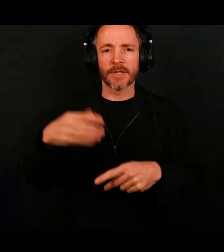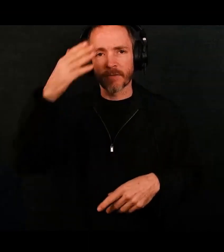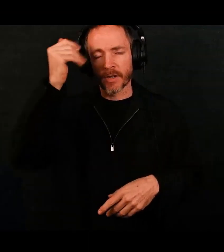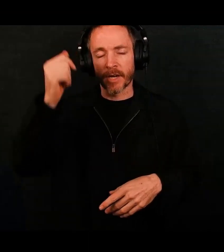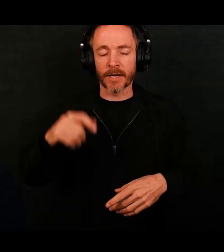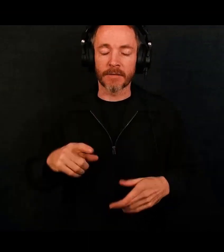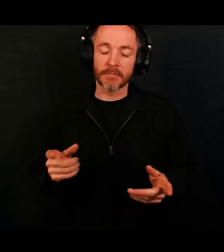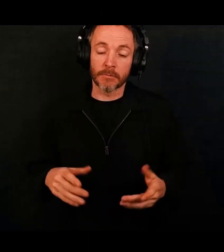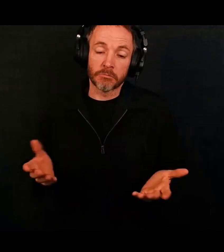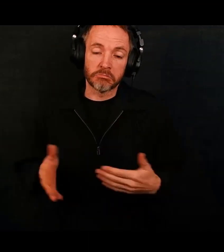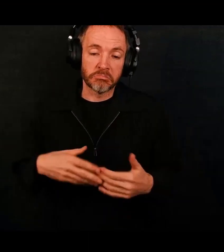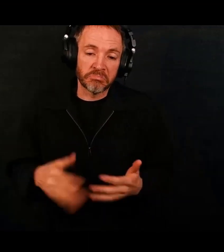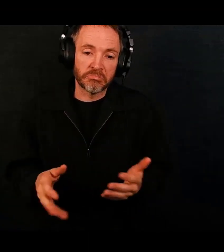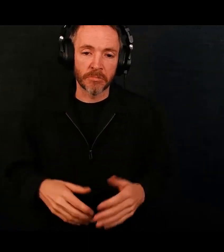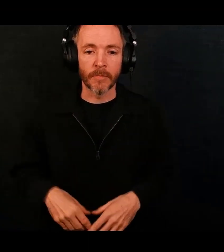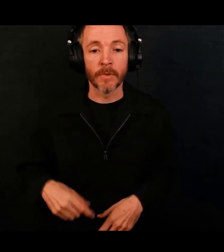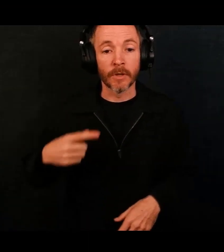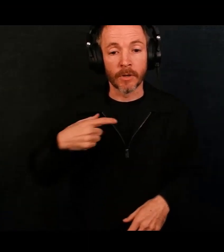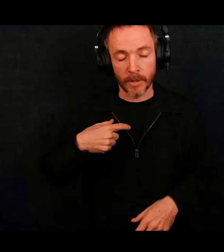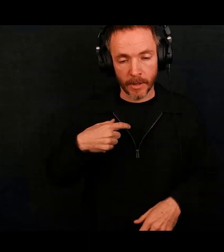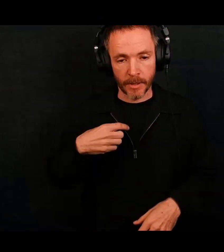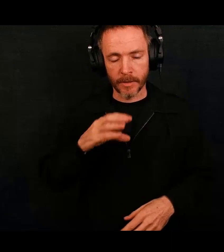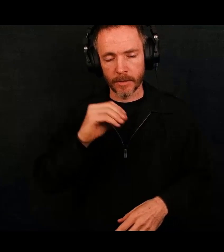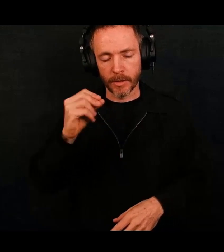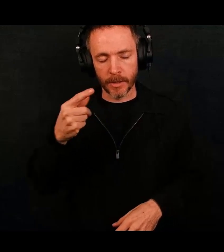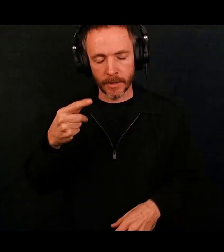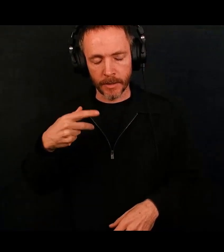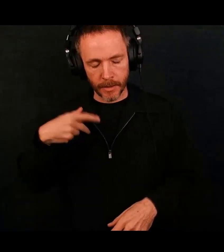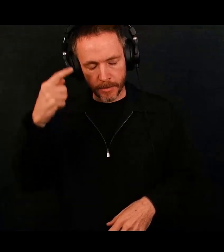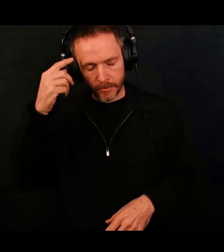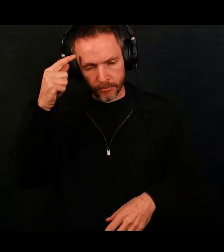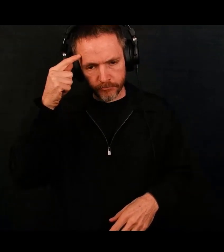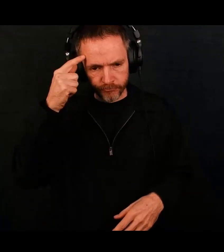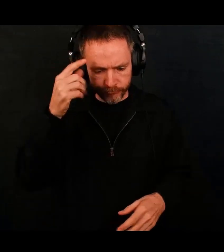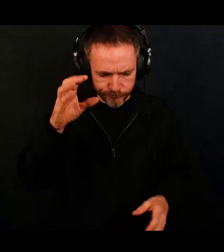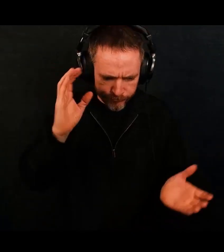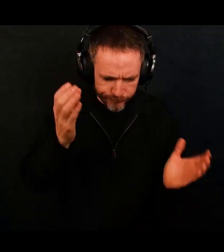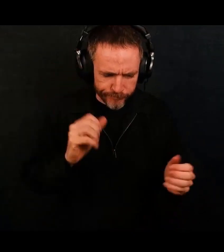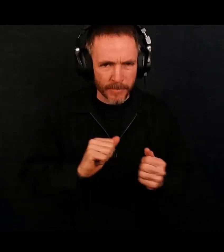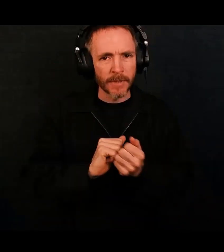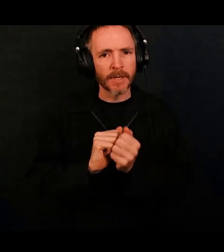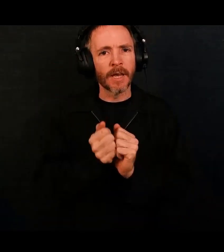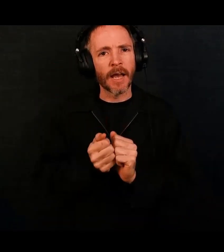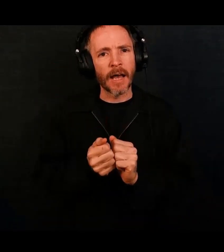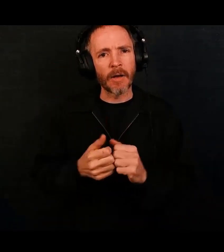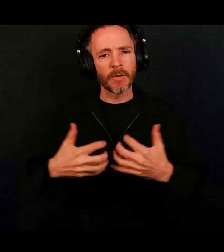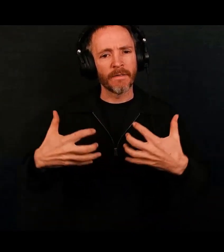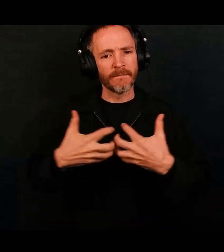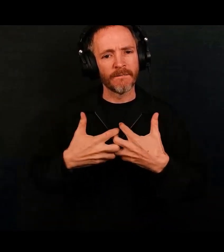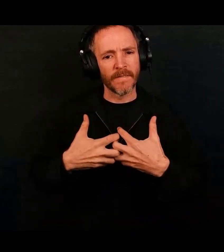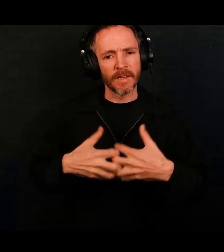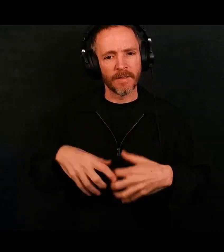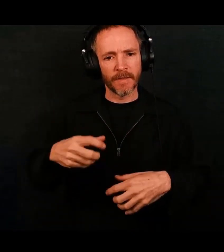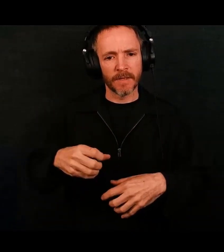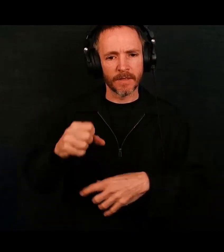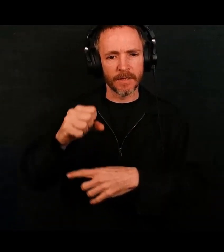Two places I So I forgot. am looking at how to fit the sink in. I think I want to put it at this